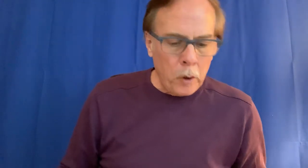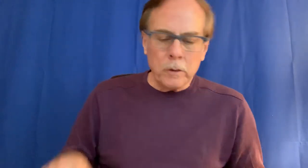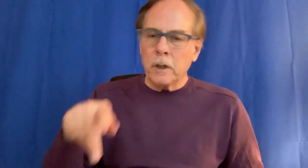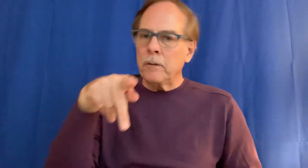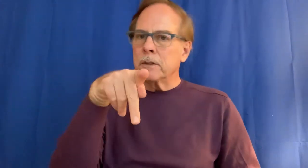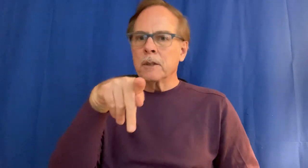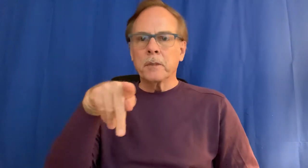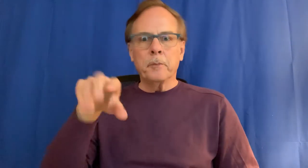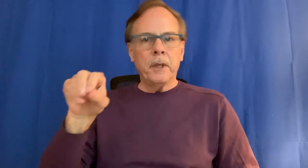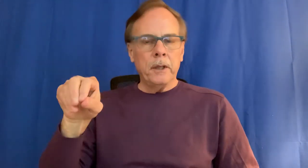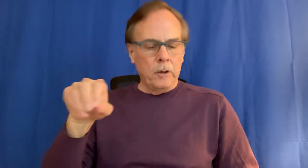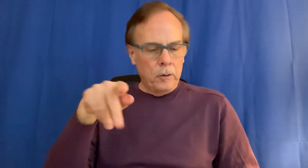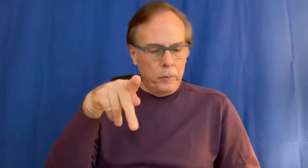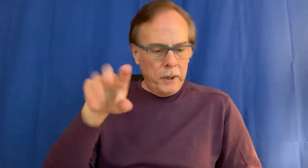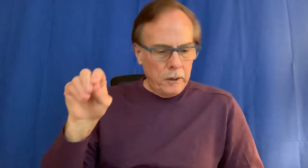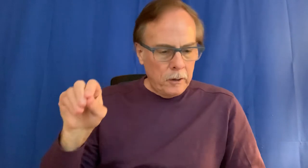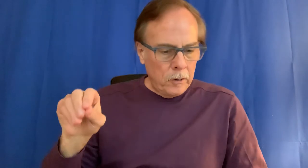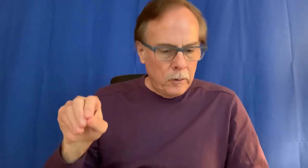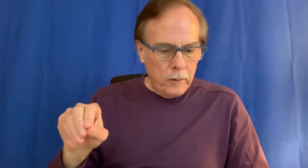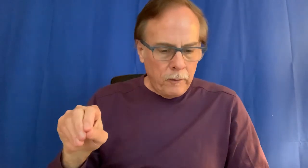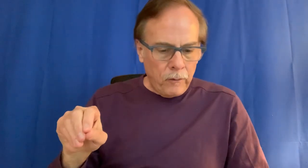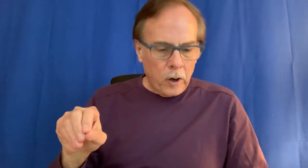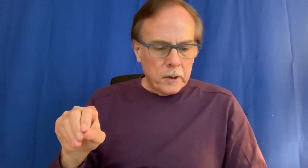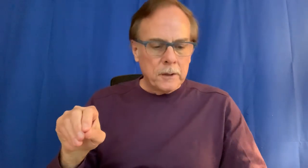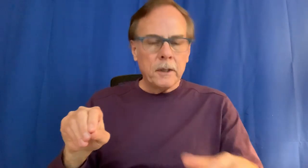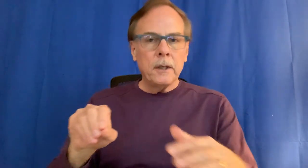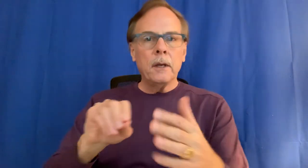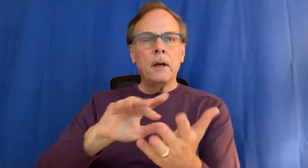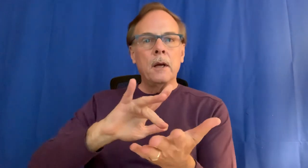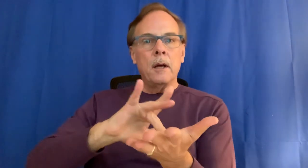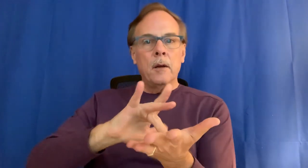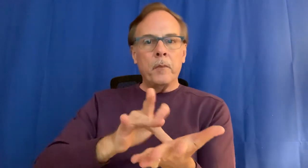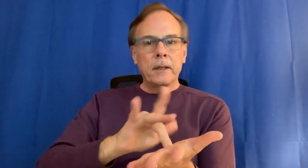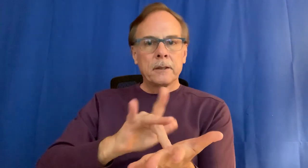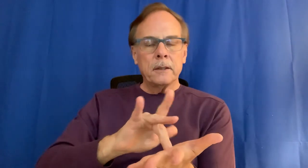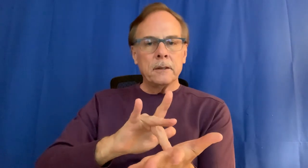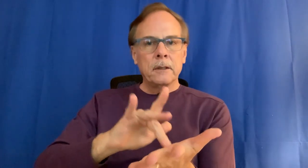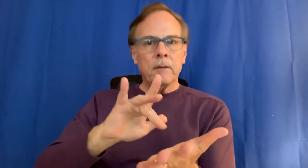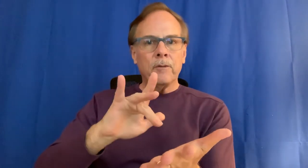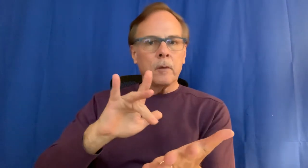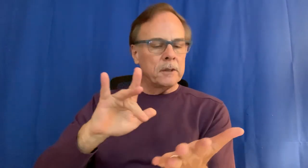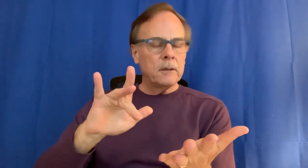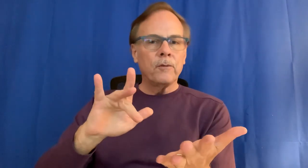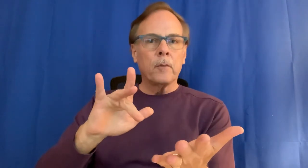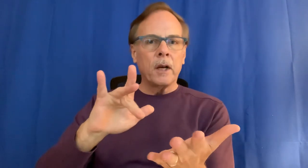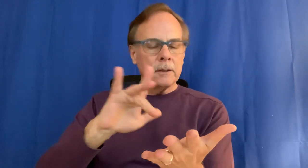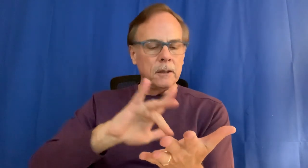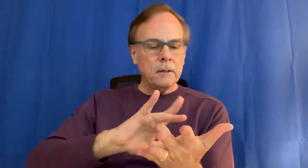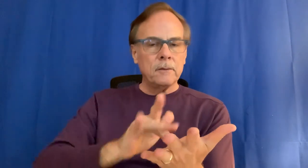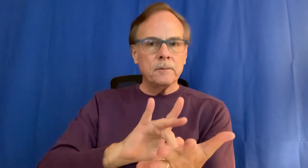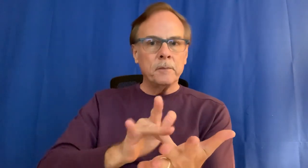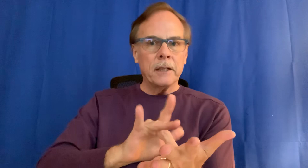Post office, simply P-O-P-O. Pharmacy, medicine, pharmacia,